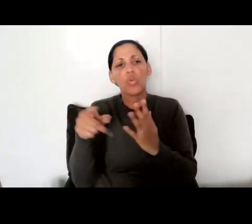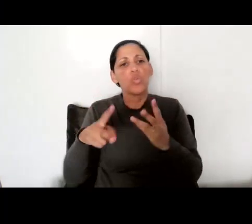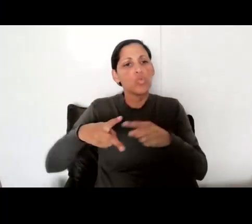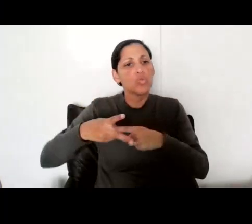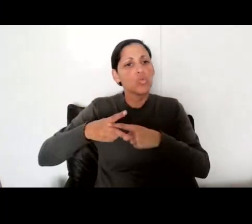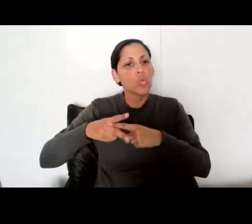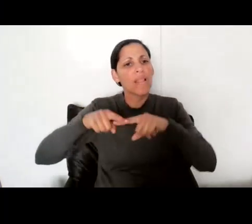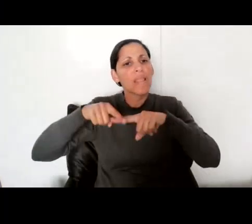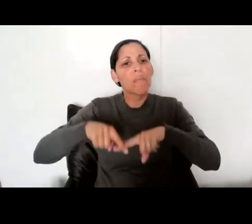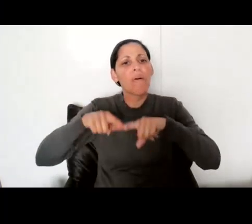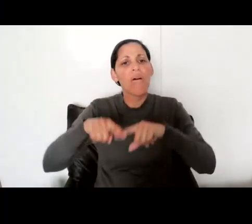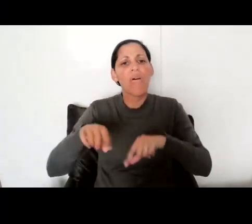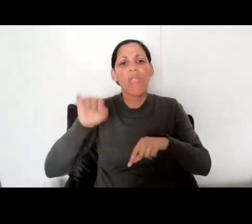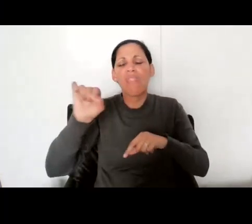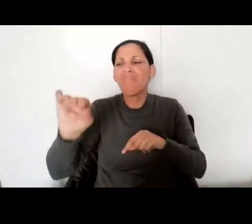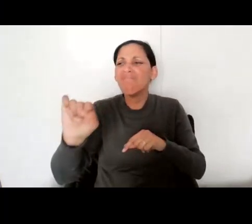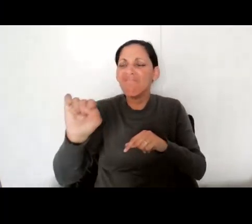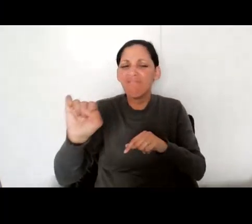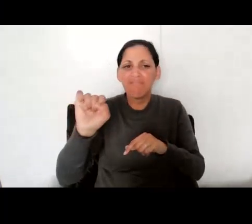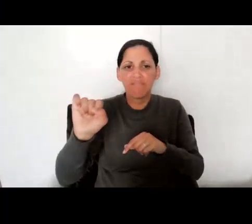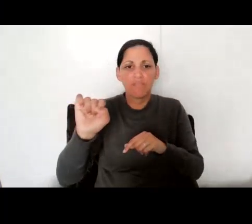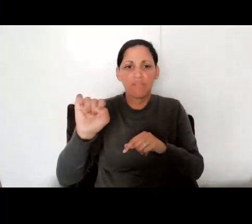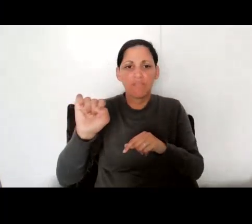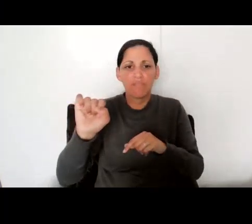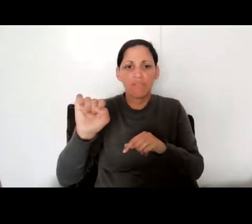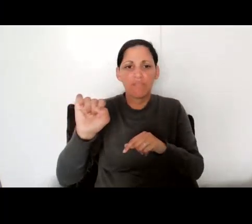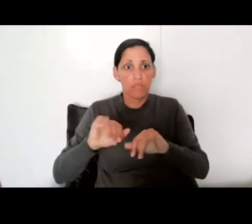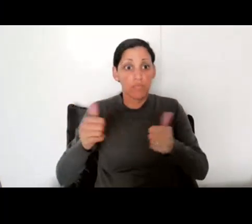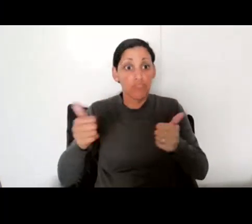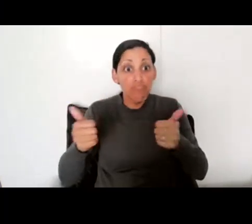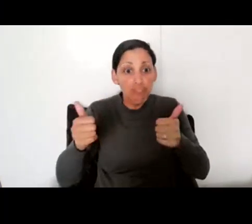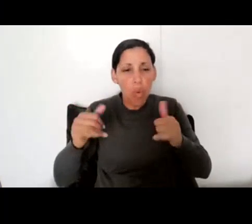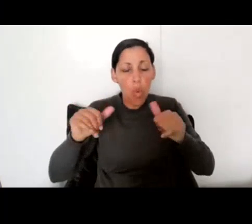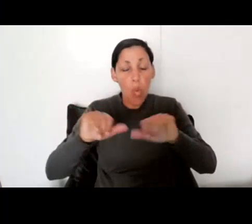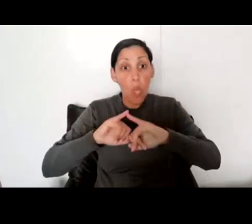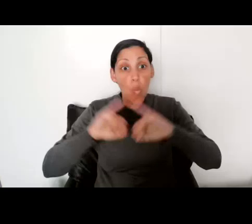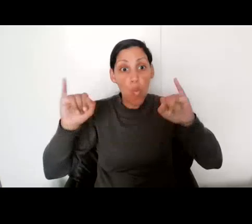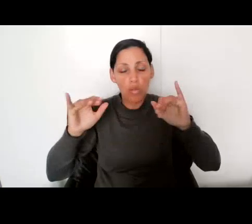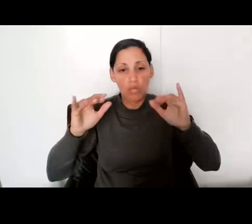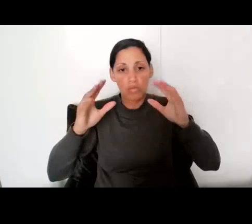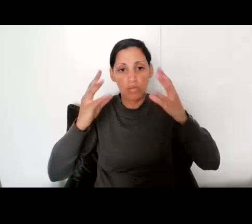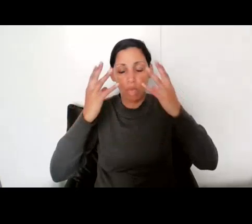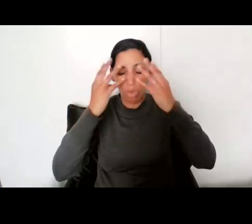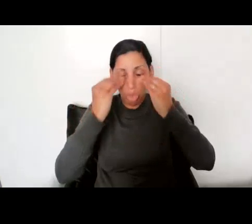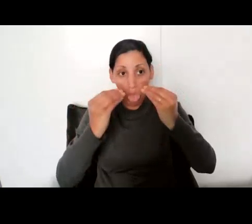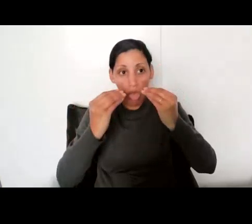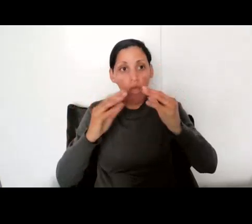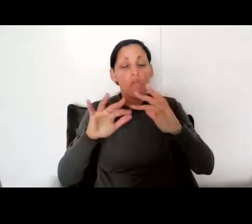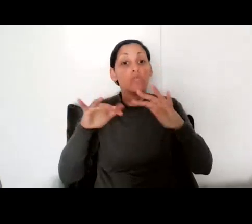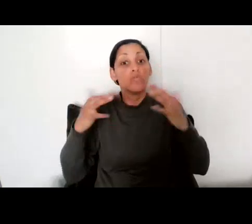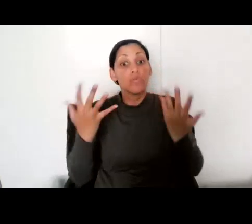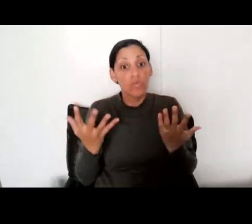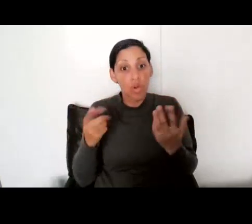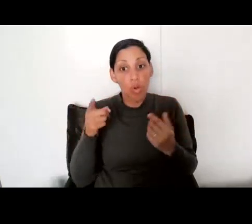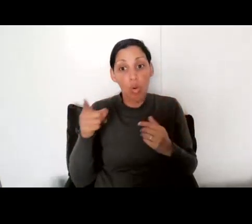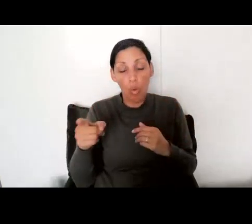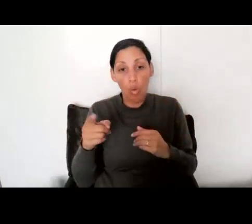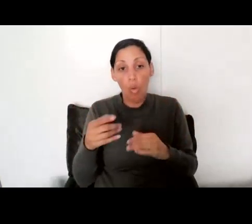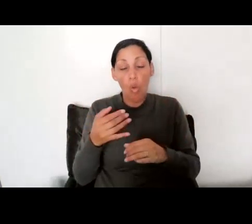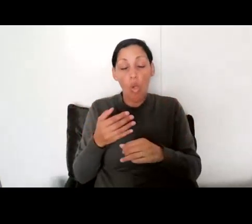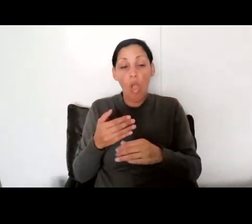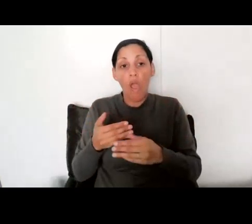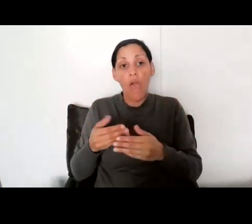loss. And also that the early identification and the intervention is really critical to prevent